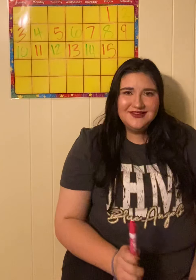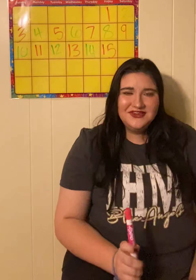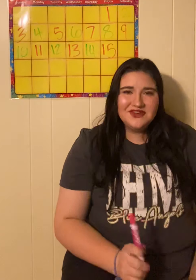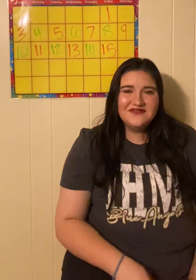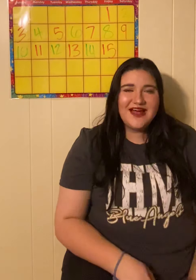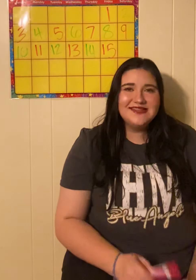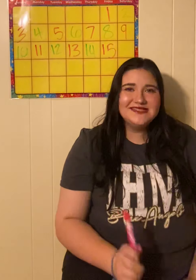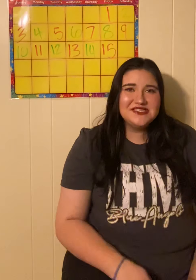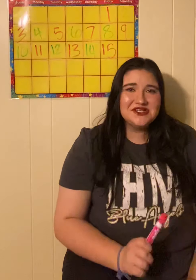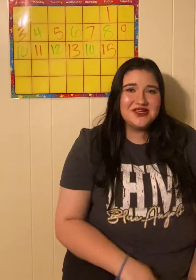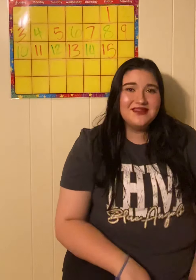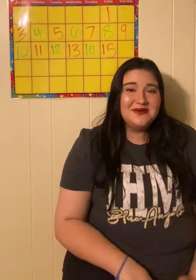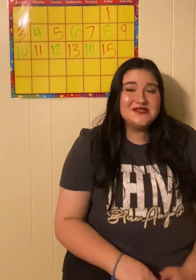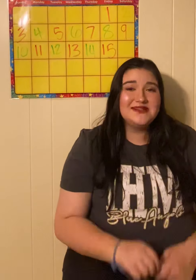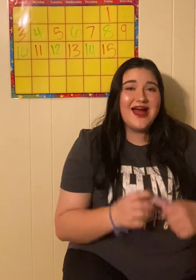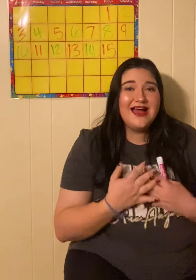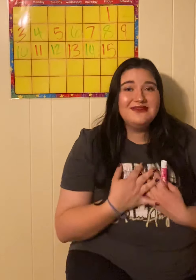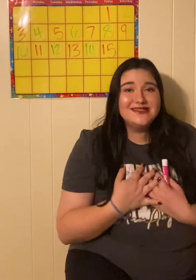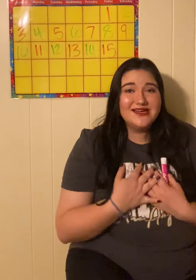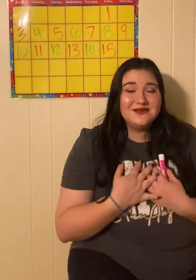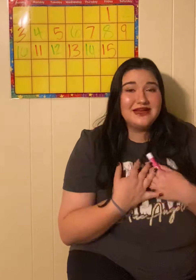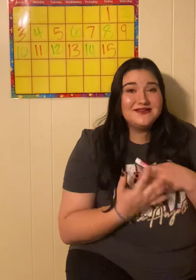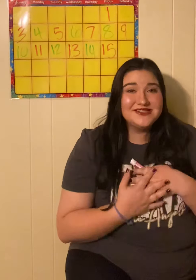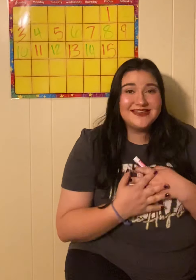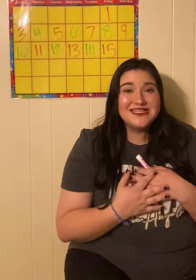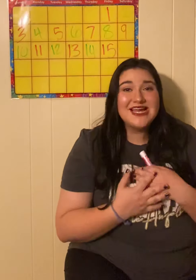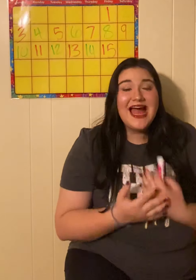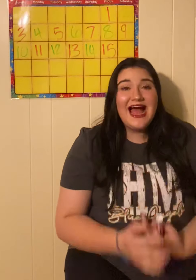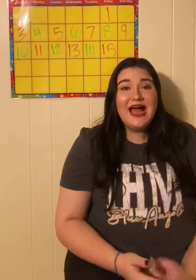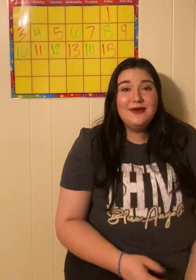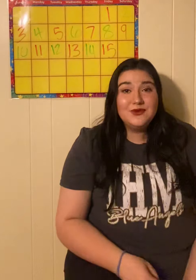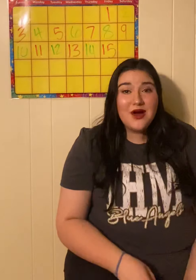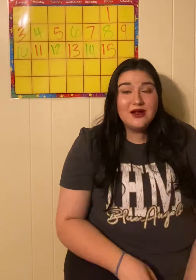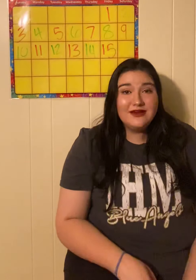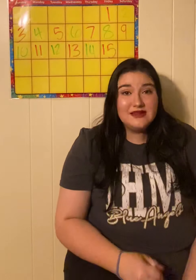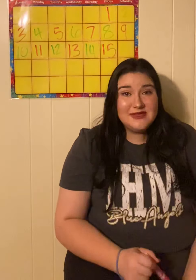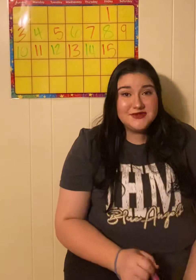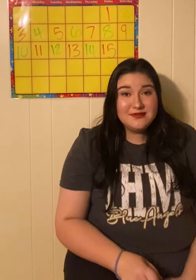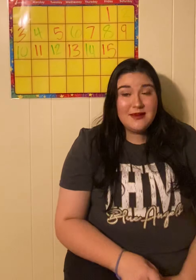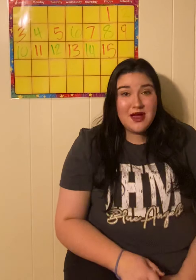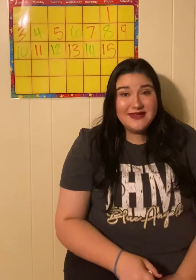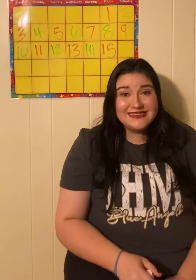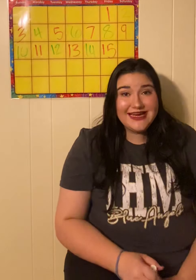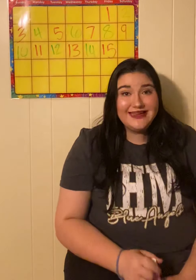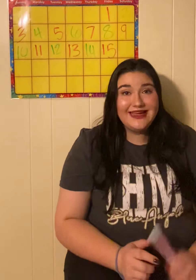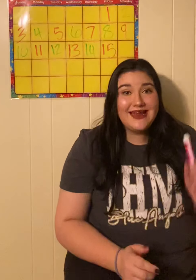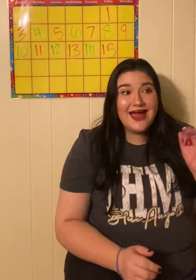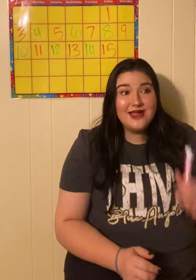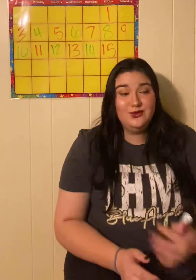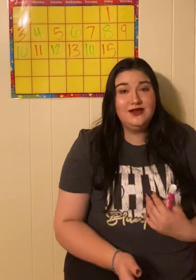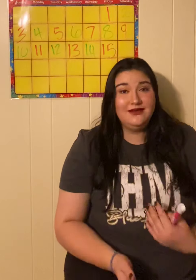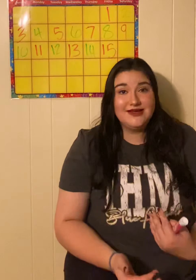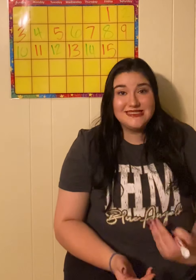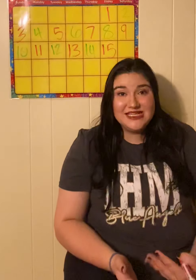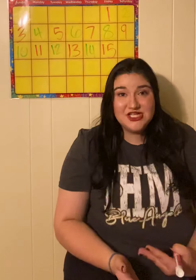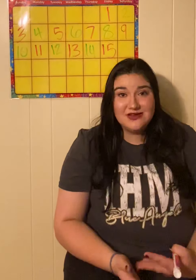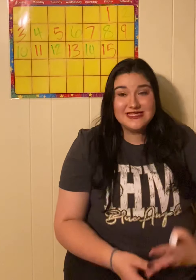You can find seashells on the beach. When I was younger, when I was your age, I would walk around the beach with my mommy and daddy and I would collect seashells. I